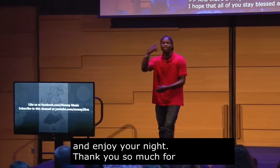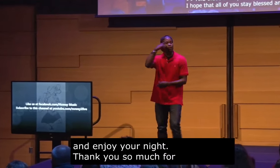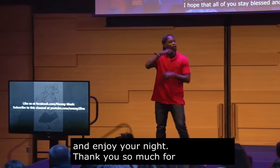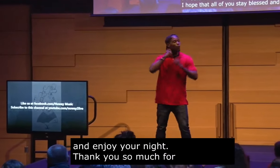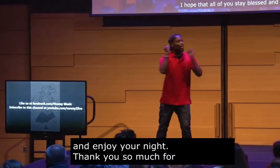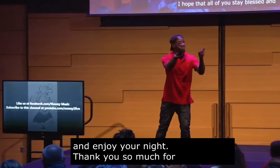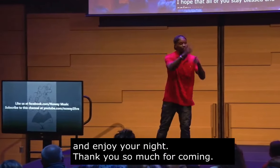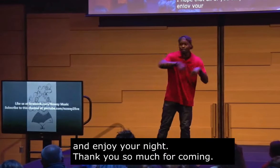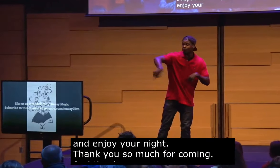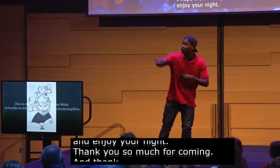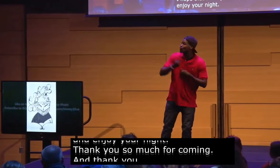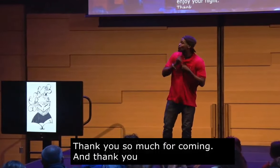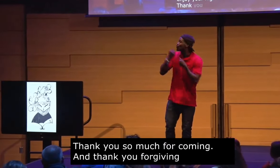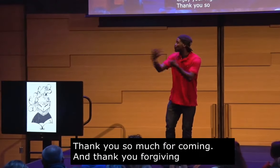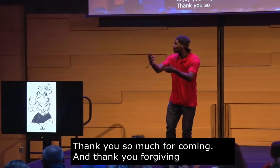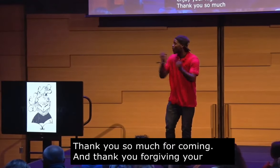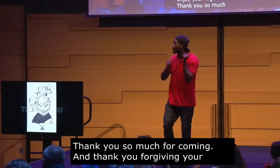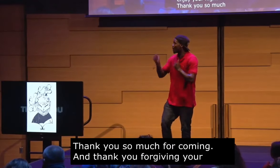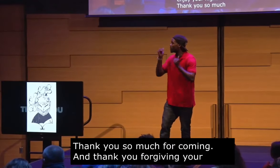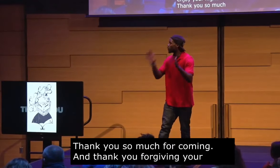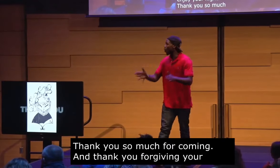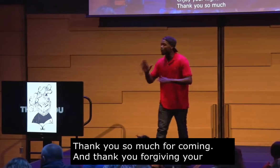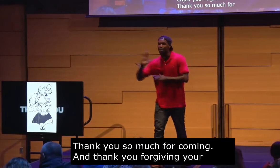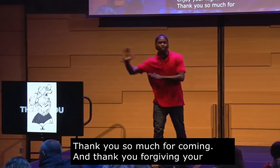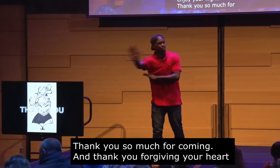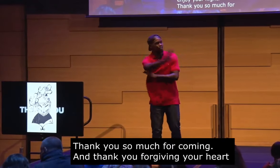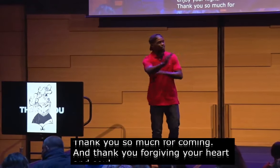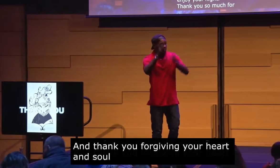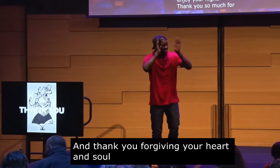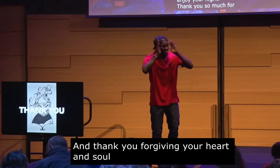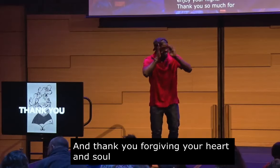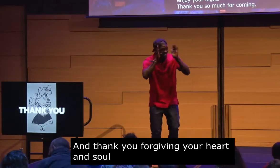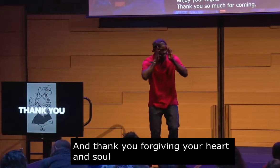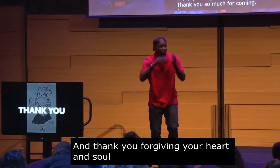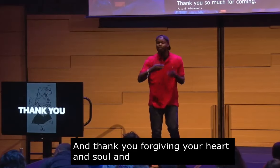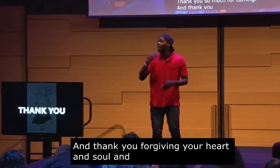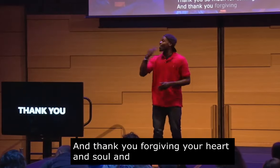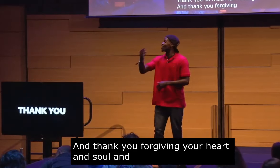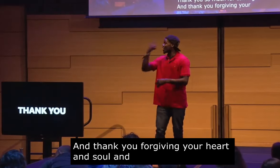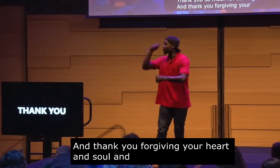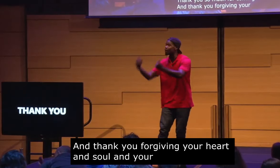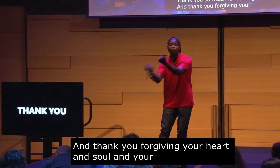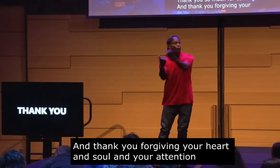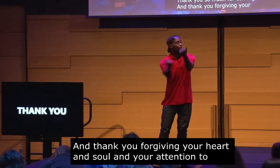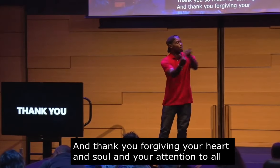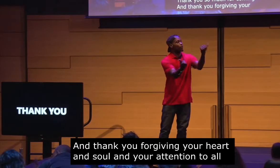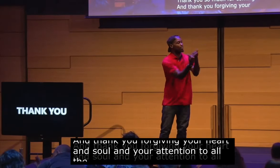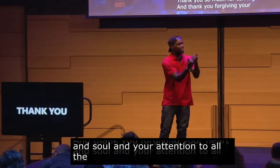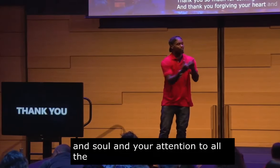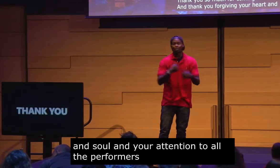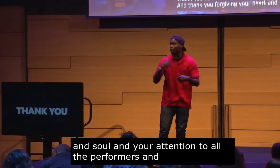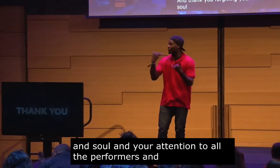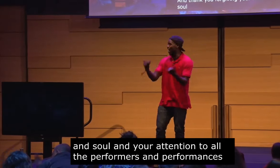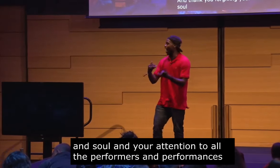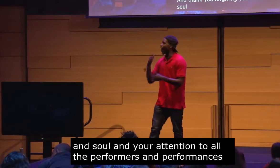for coming, and thank you for giving your heart and soul and your attention to all the performers